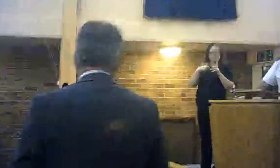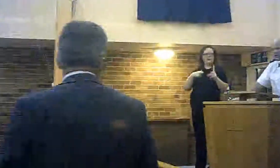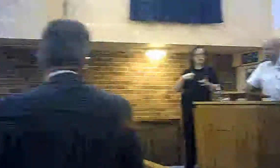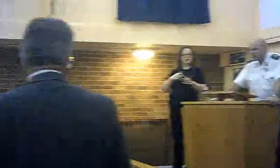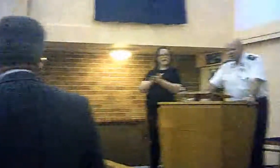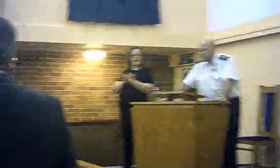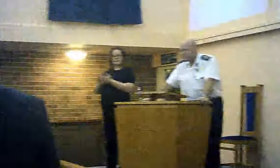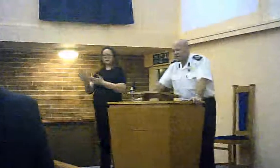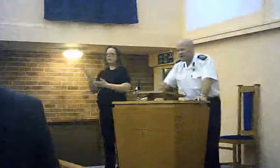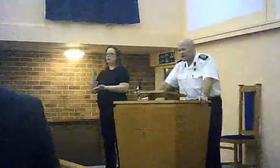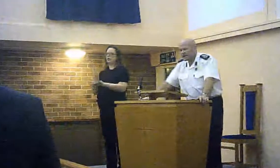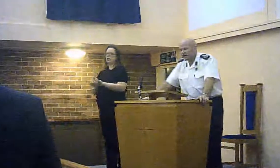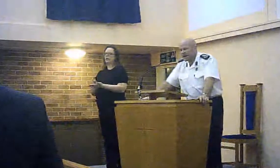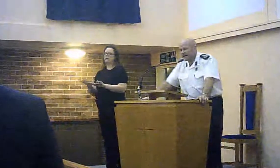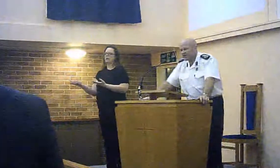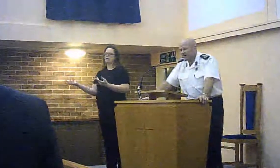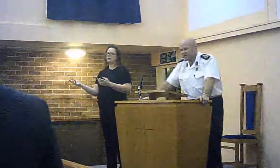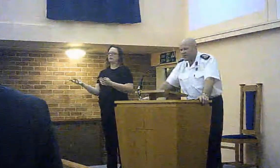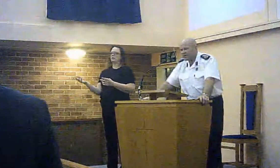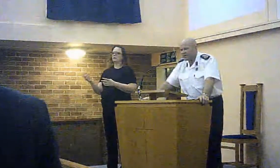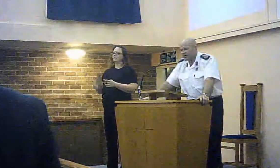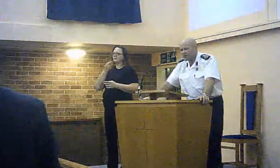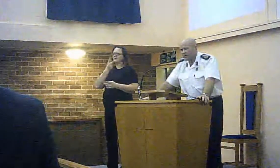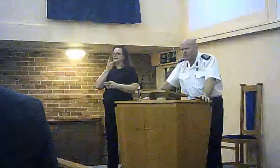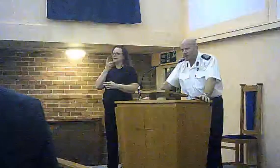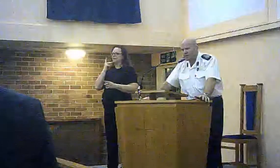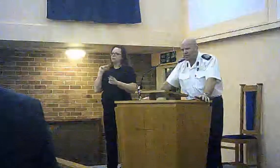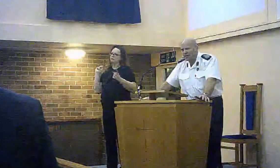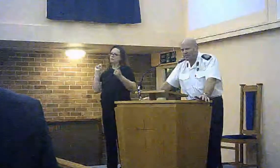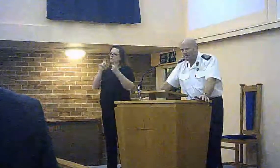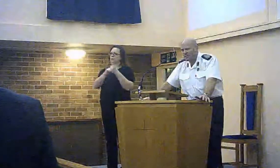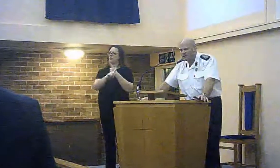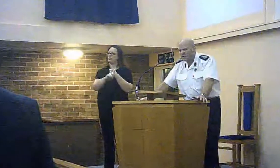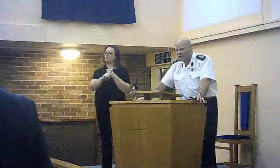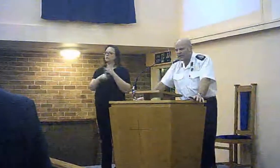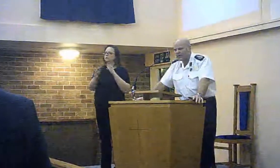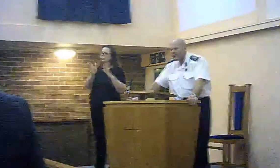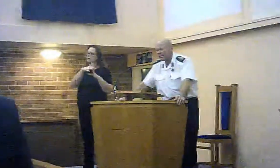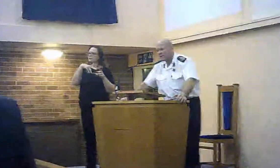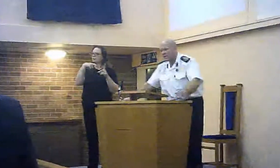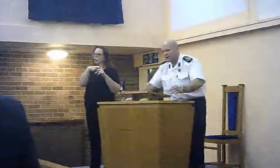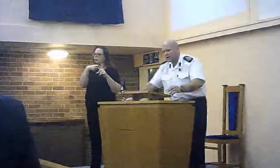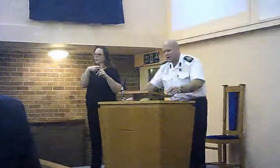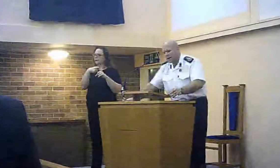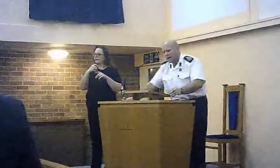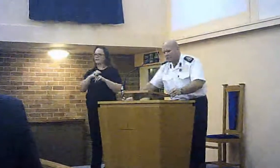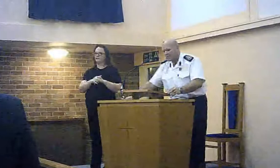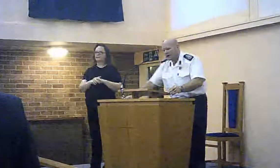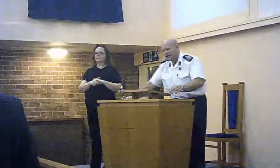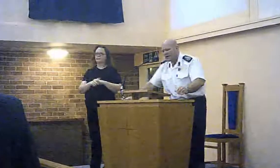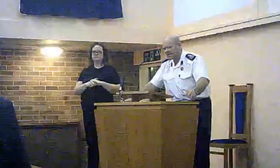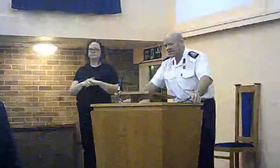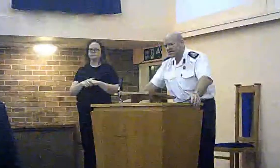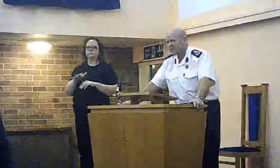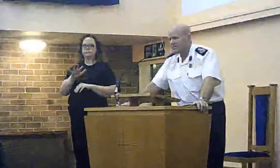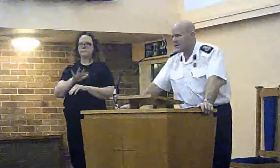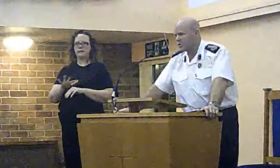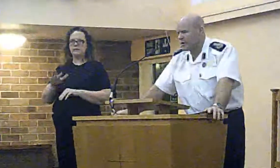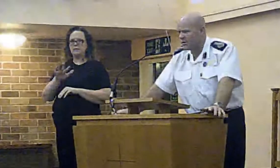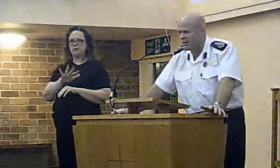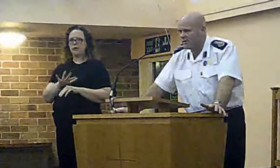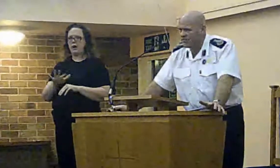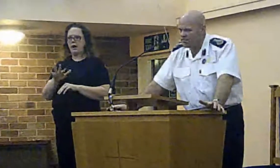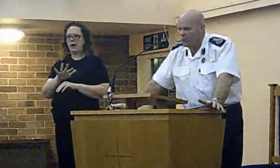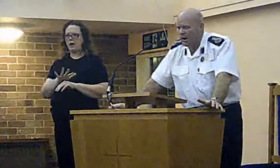more already does provide the second response to parts of west kerby and i want to take it first because